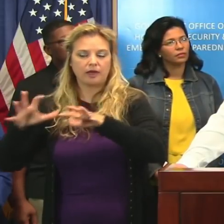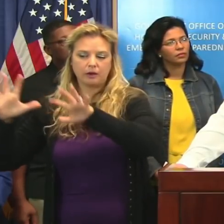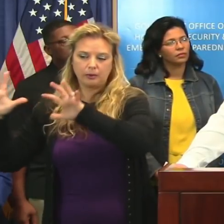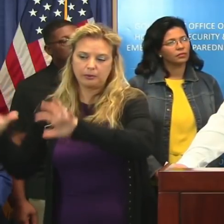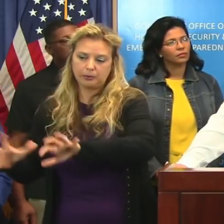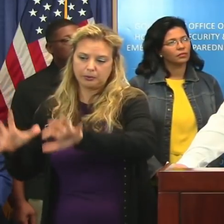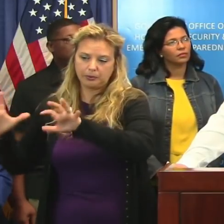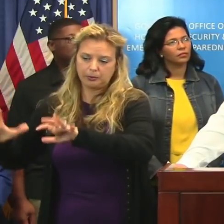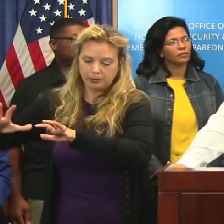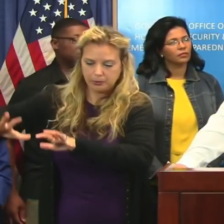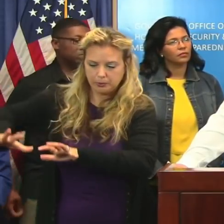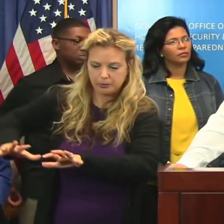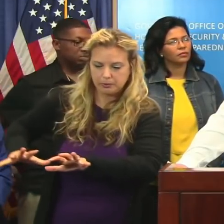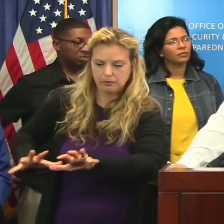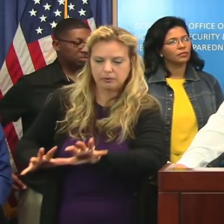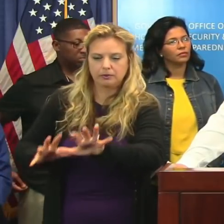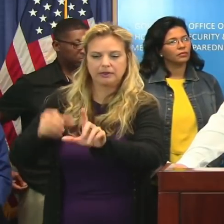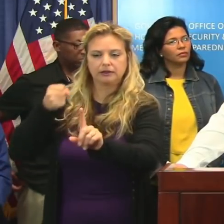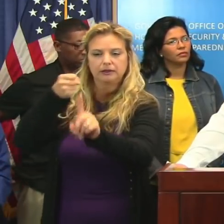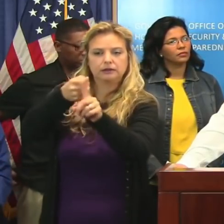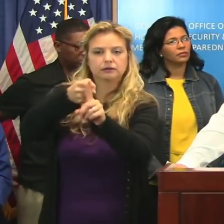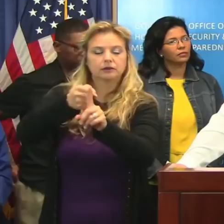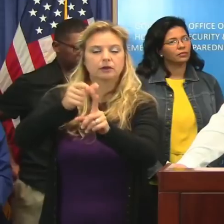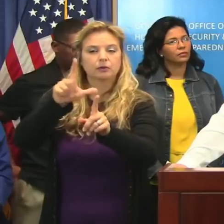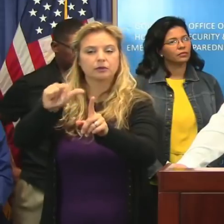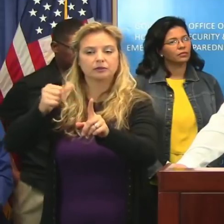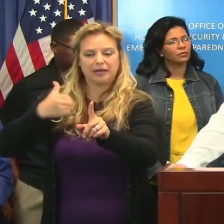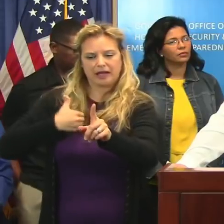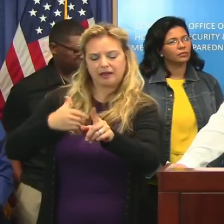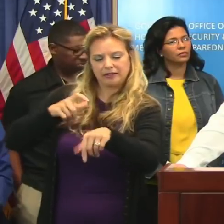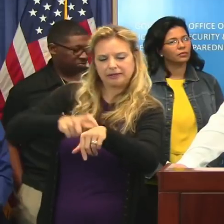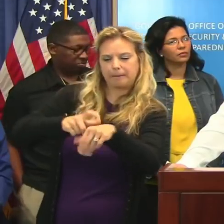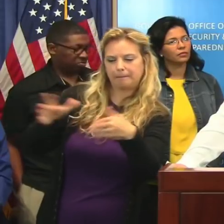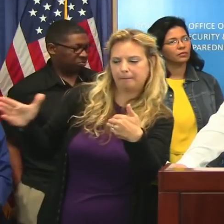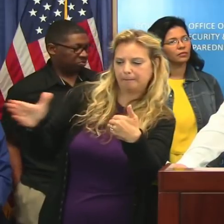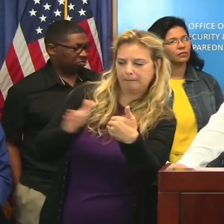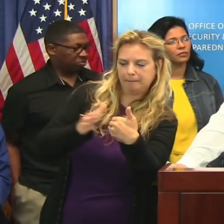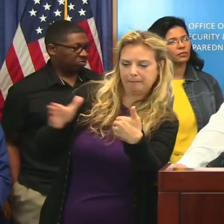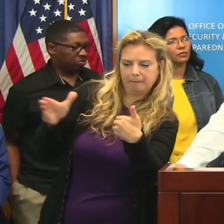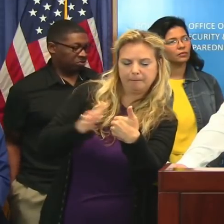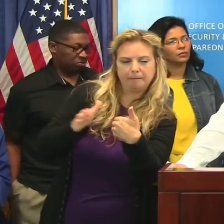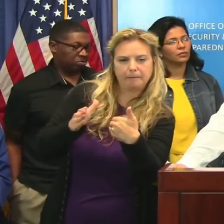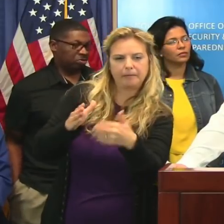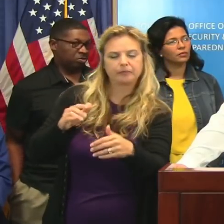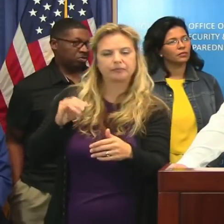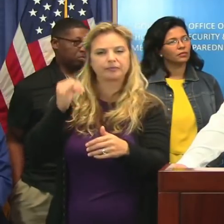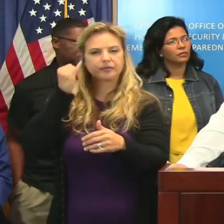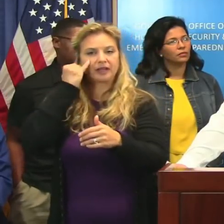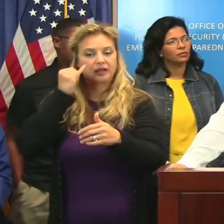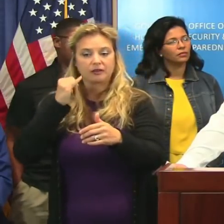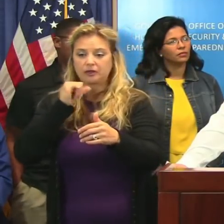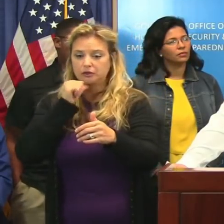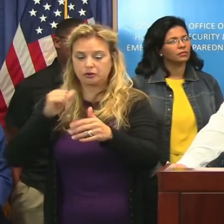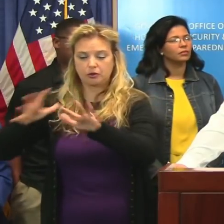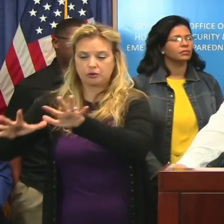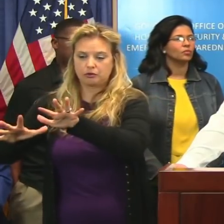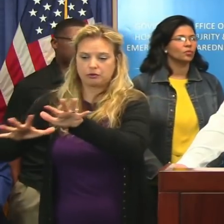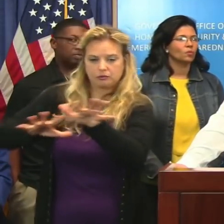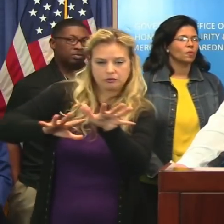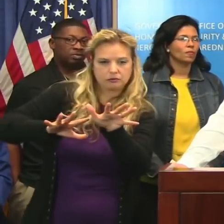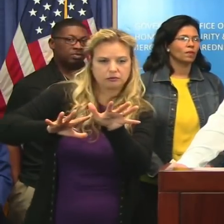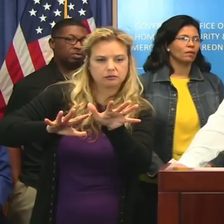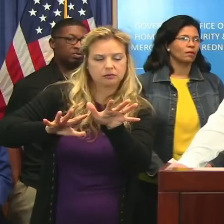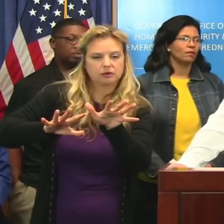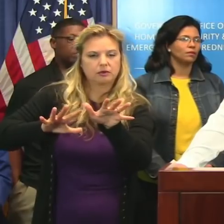force winds will be in Louisiana. We do hope that the track of the storm doesn't shift further to the west, which would